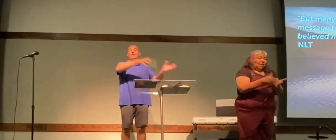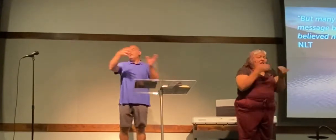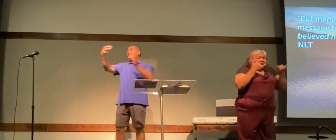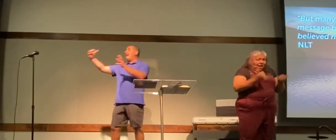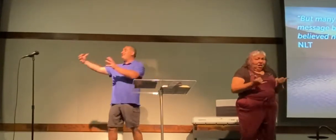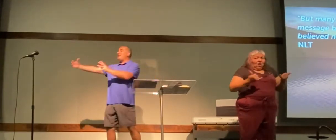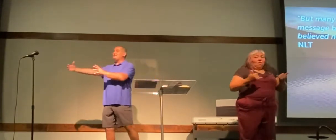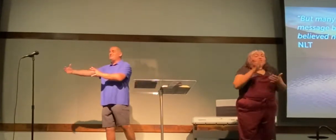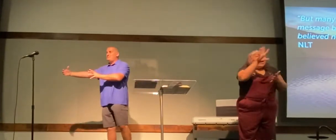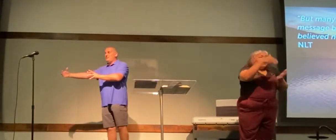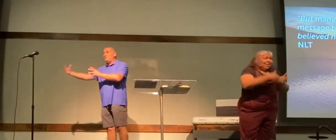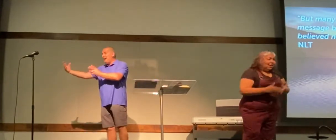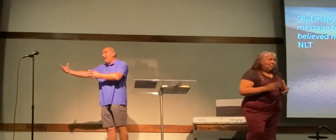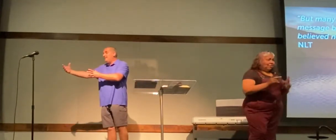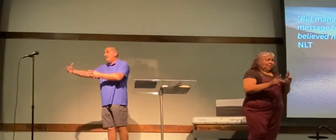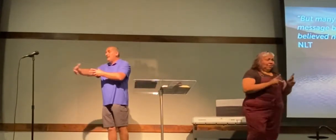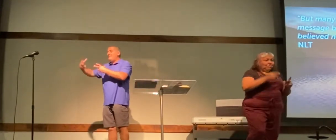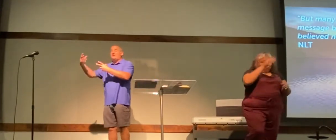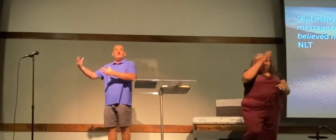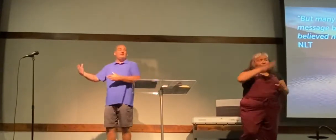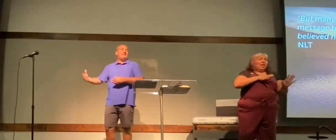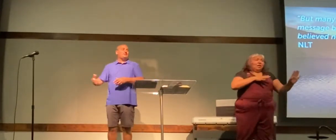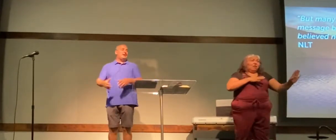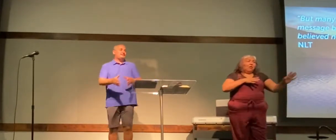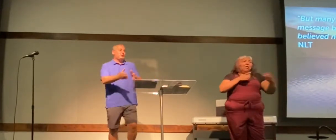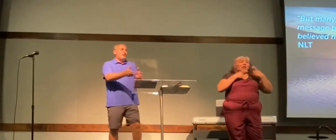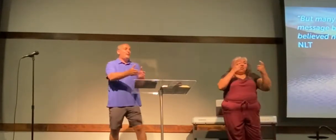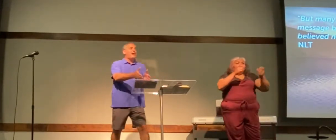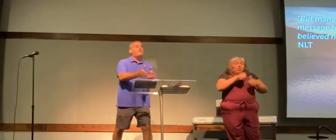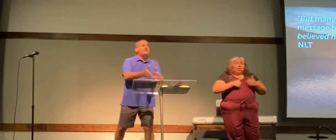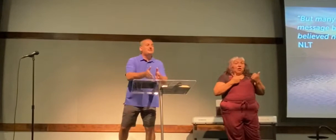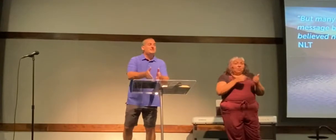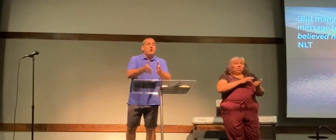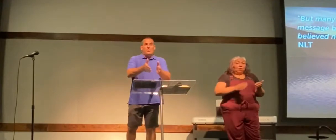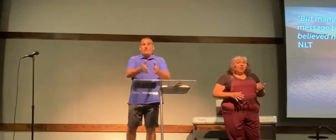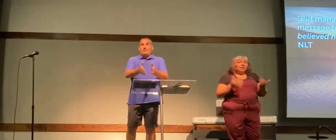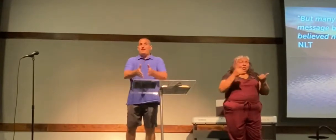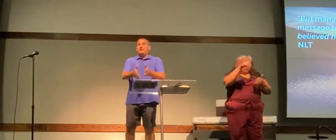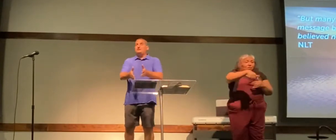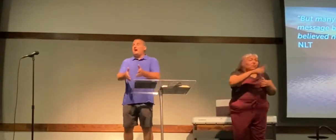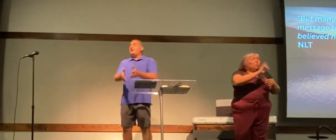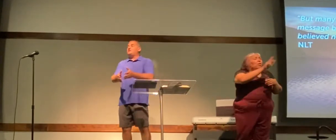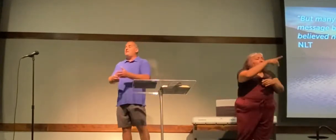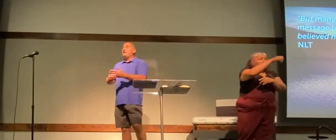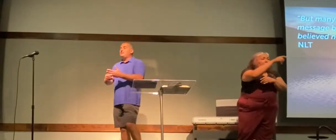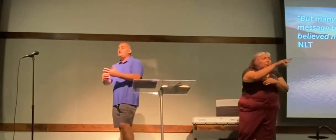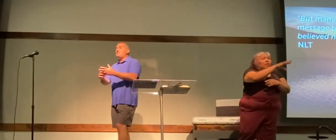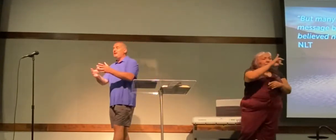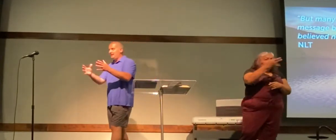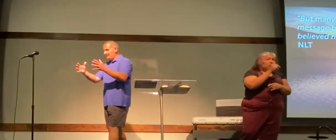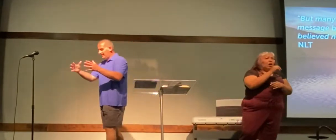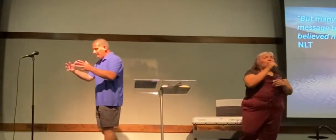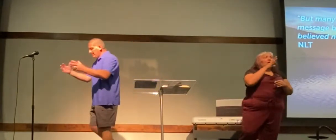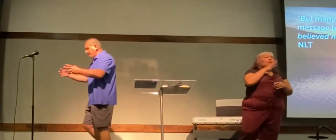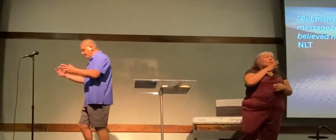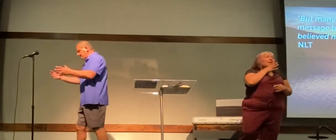now 5,000 men have given their life to Christ. So here we are. This is where Peter and John are speaking. They're